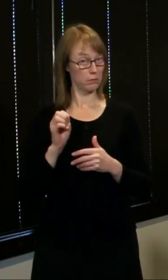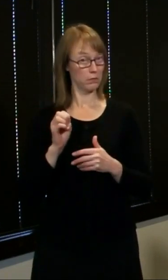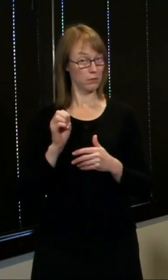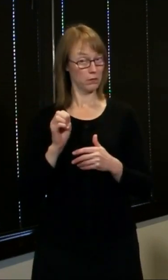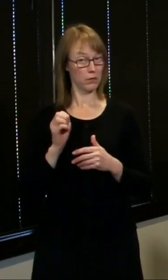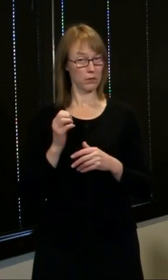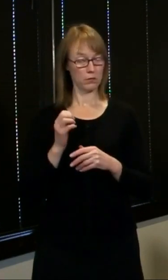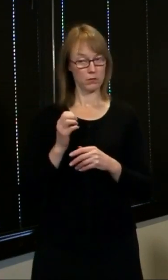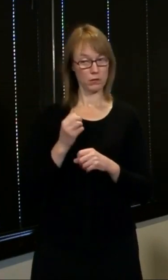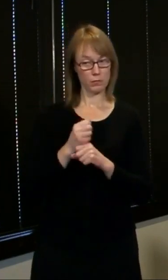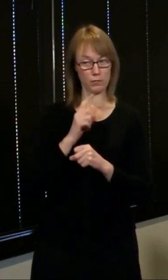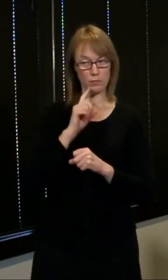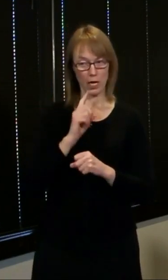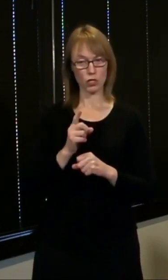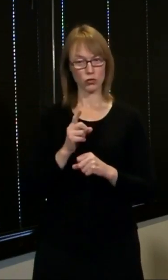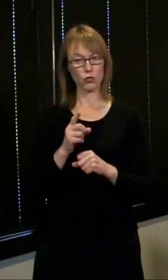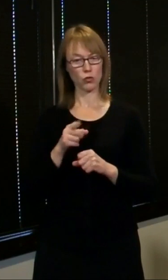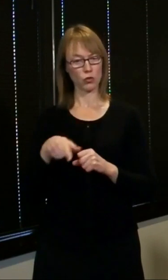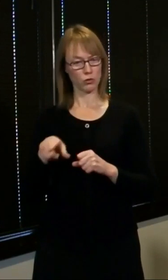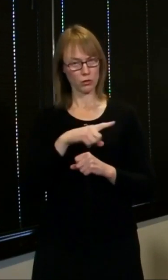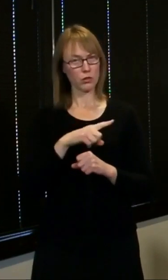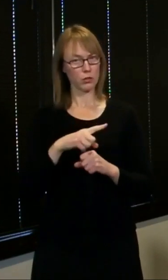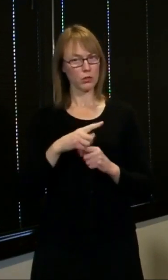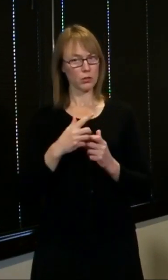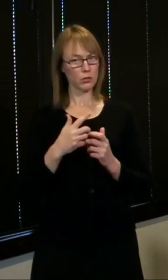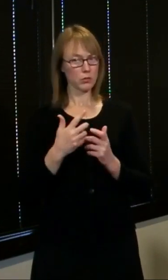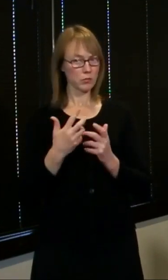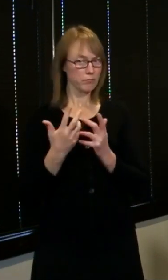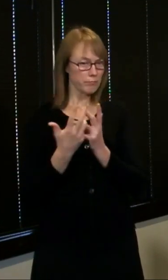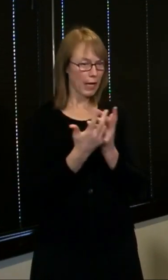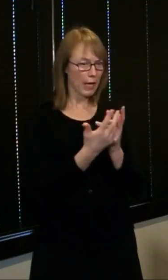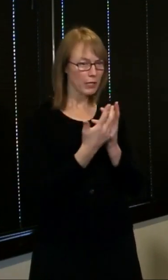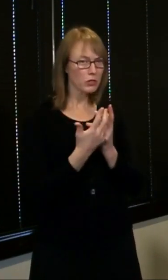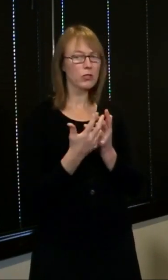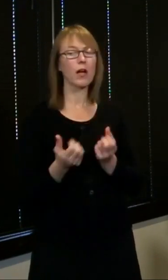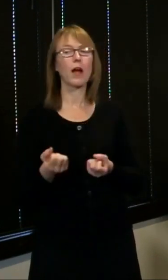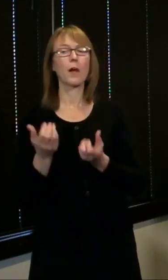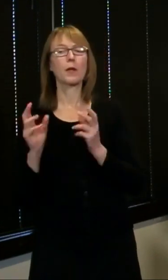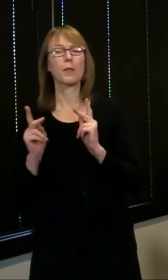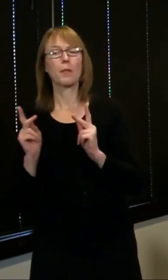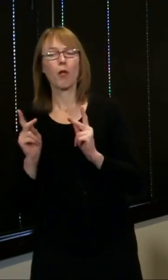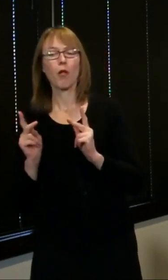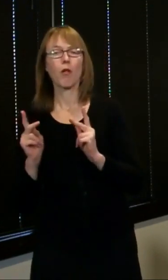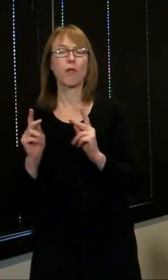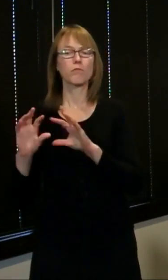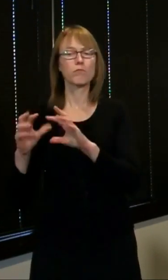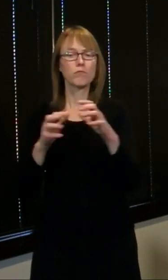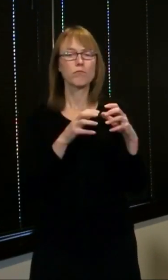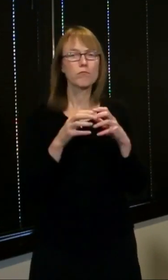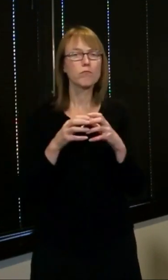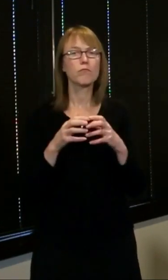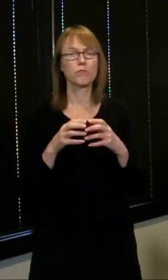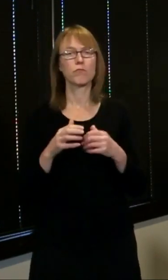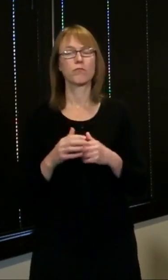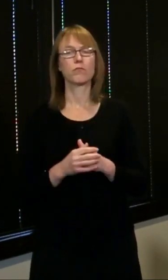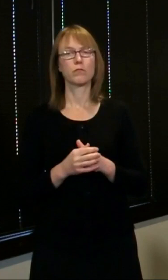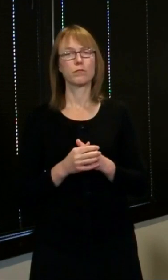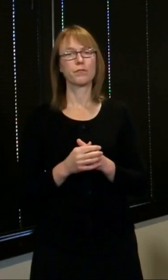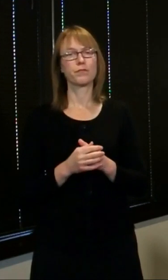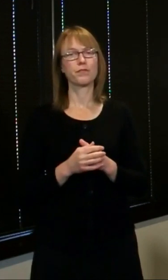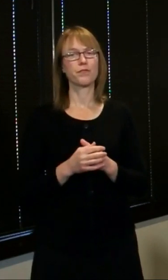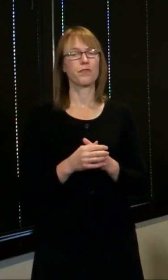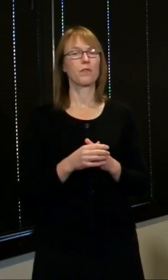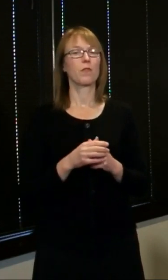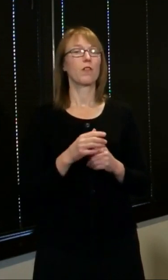different populations in our community. Now, we're going to have to give it some time, though, to level out, to move away from that 1A population and